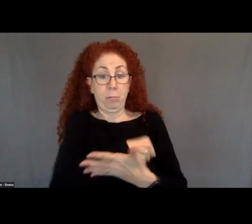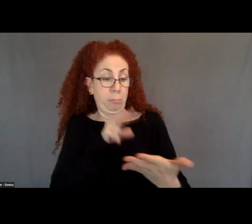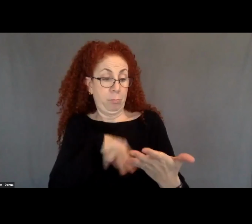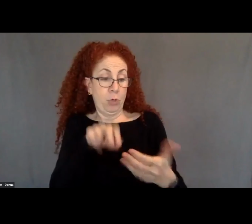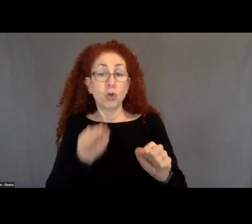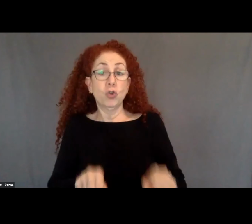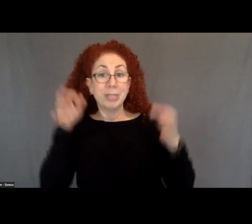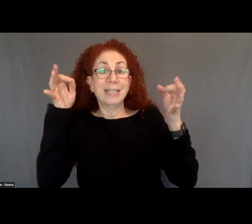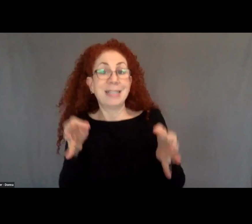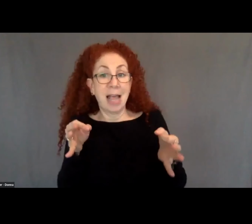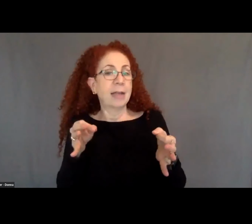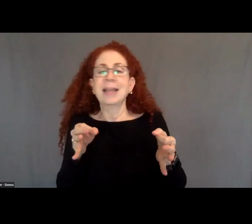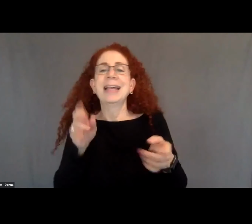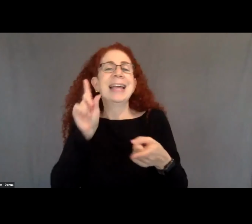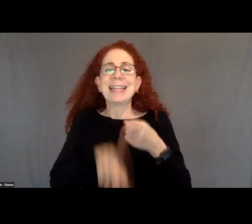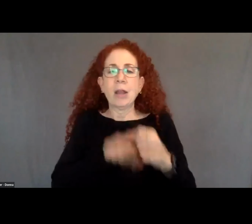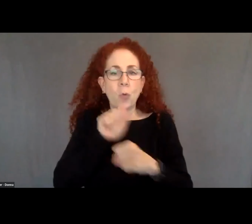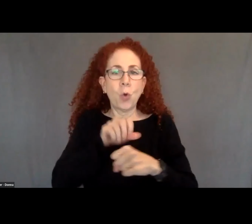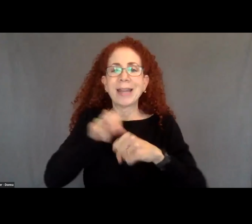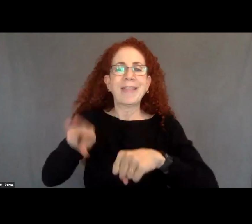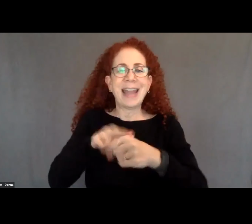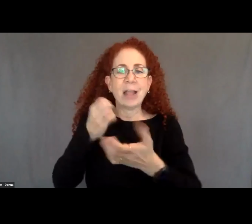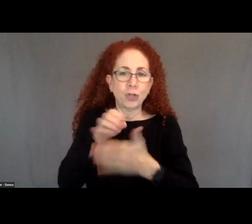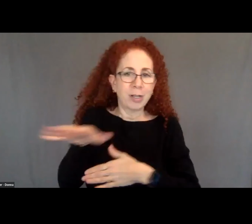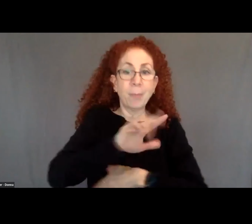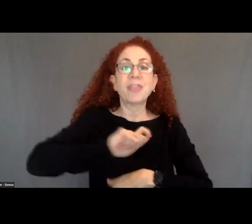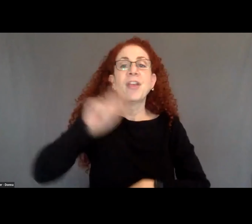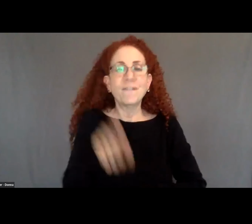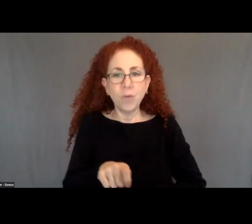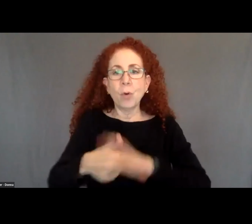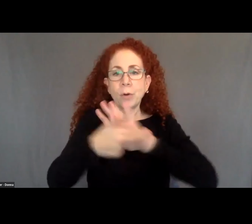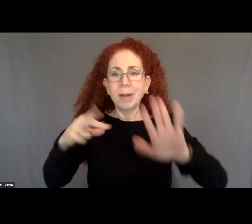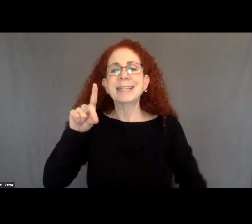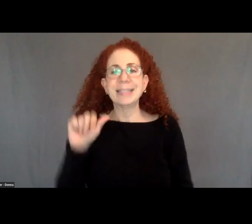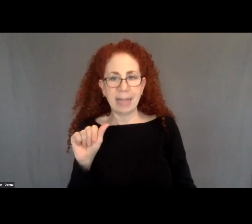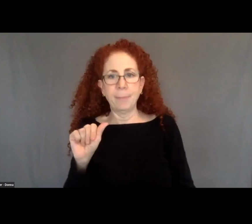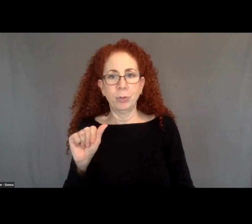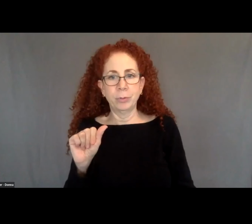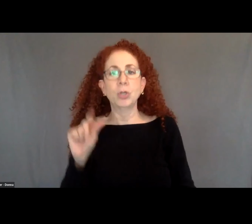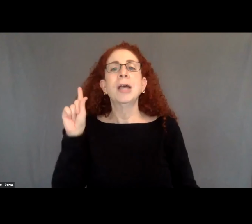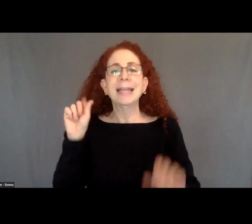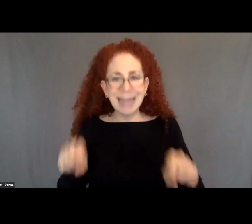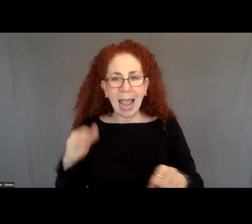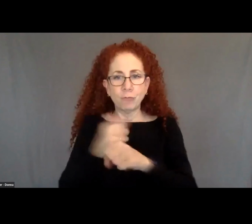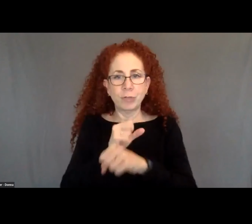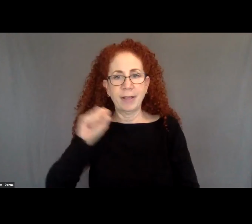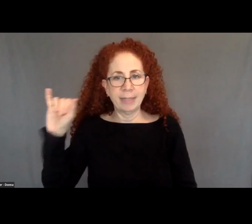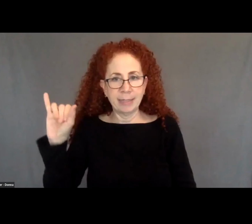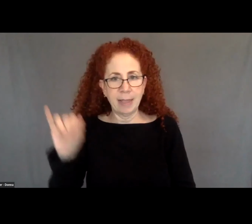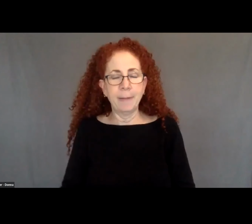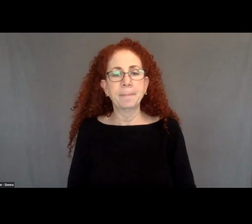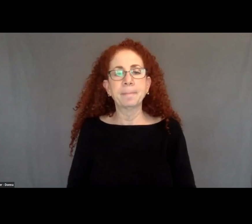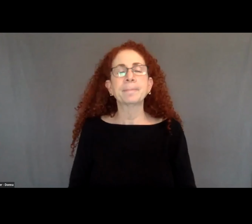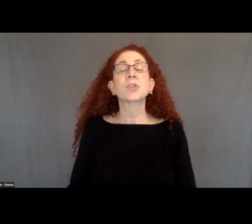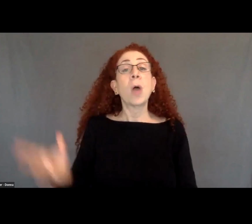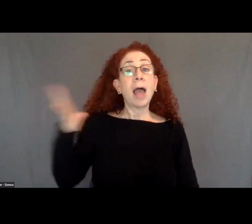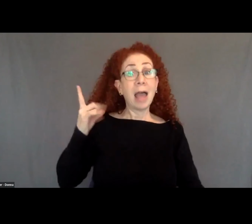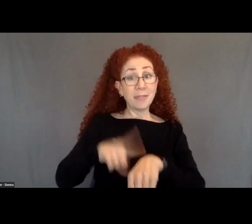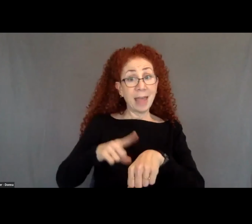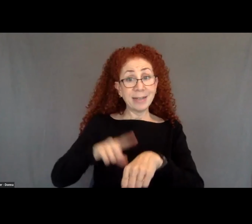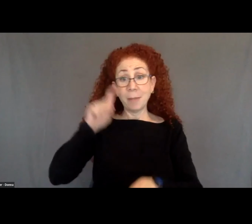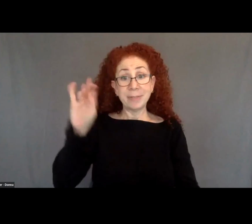the claimant could not work in the national economy and therefore was disabled for purposes of receiving SSI. So at the time of the